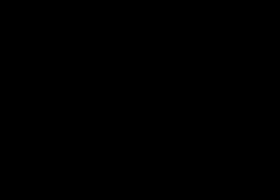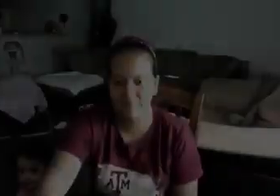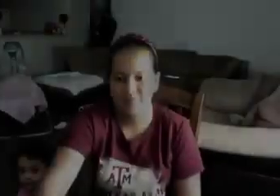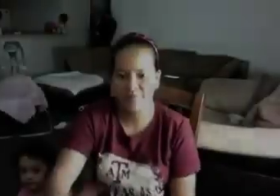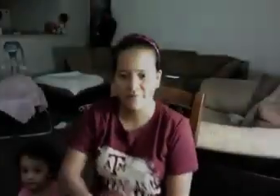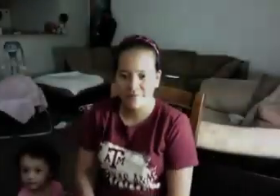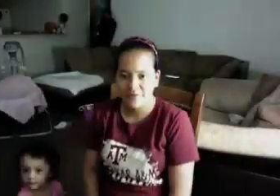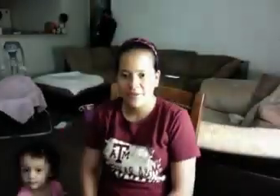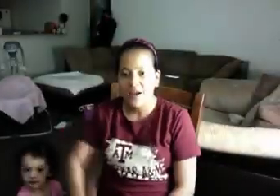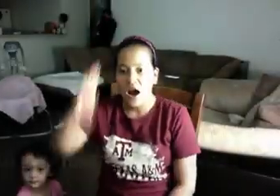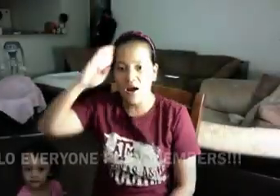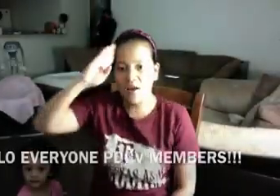Hey, hey, hey, hey!